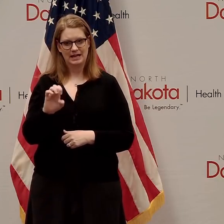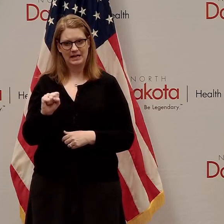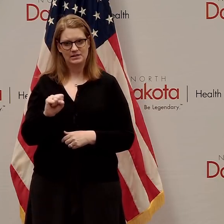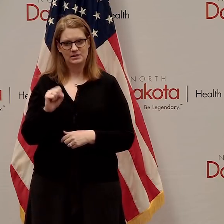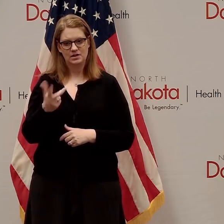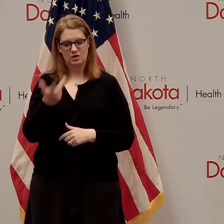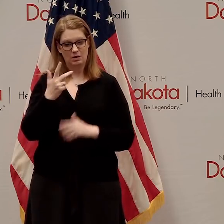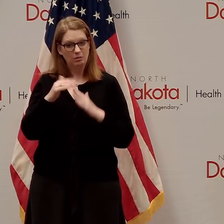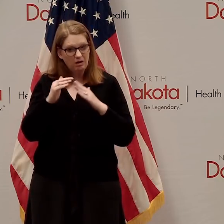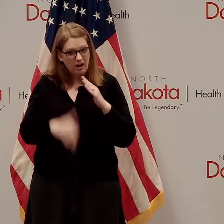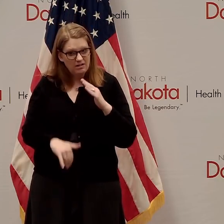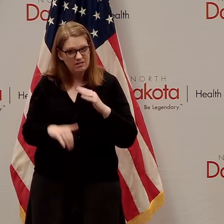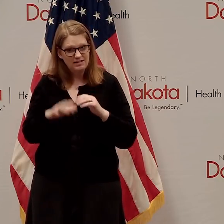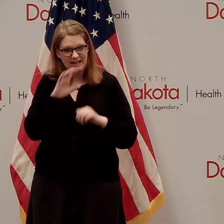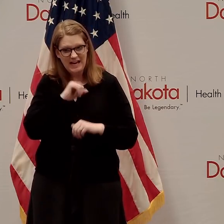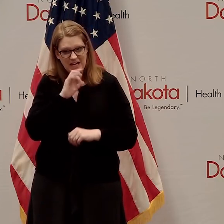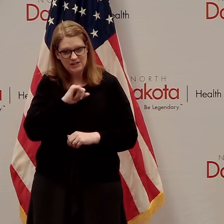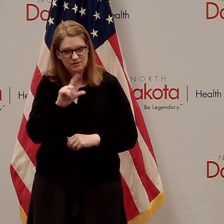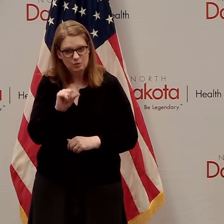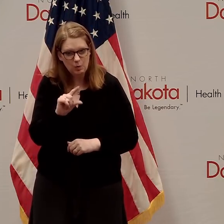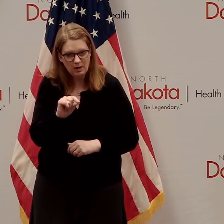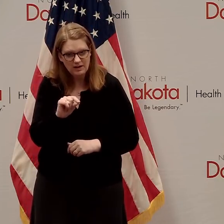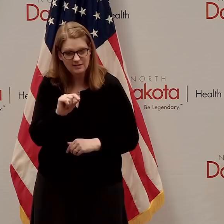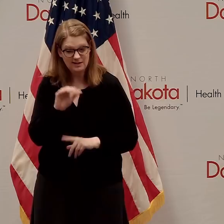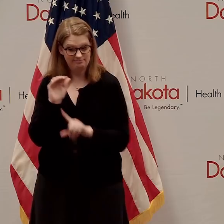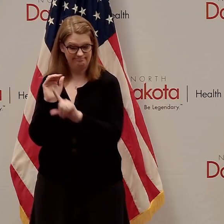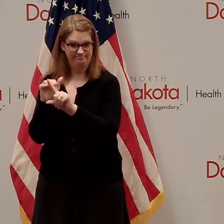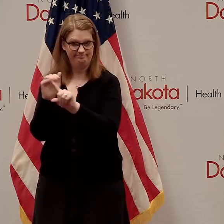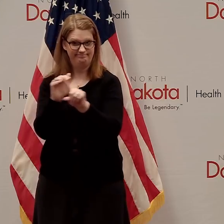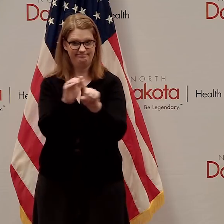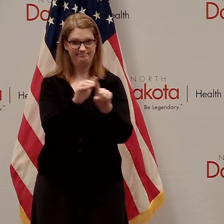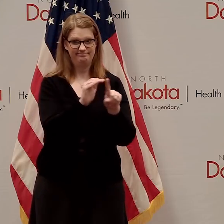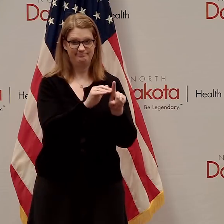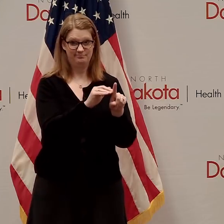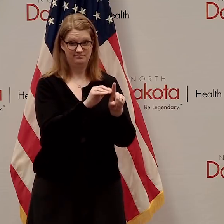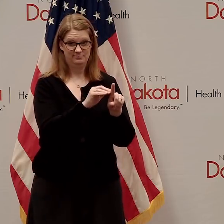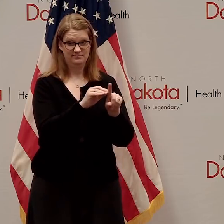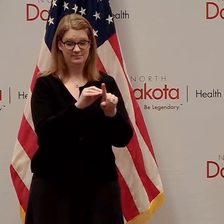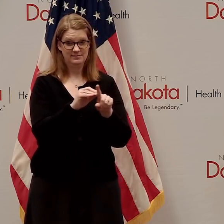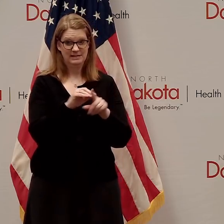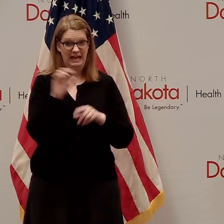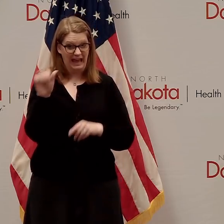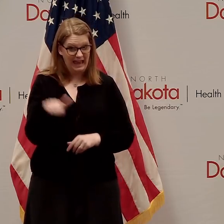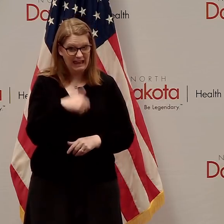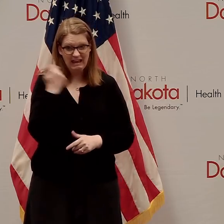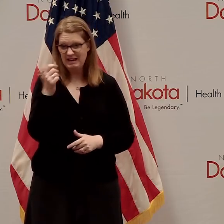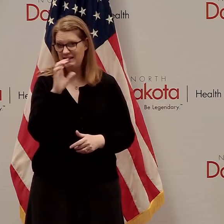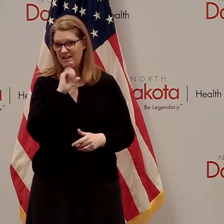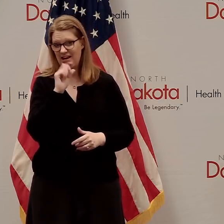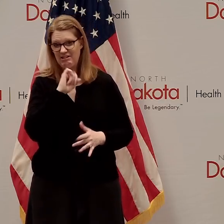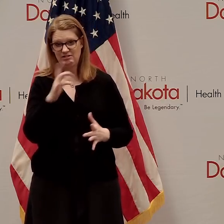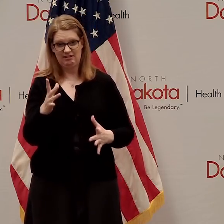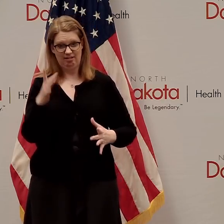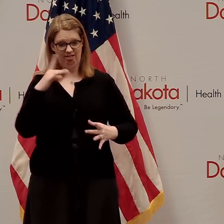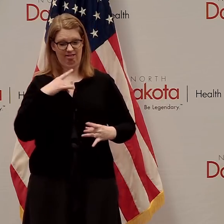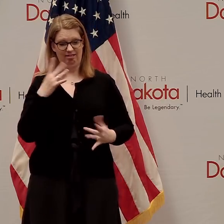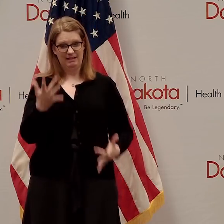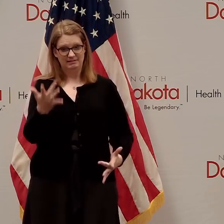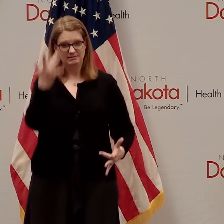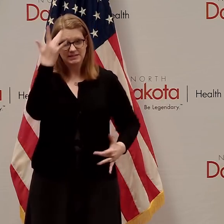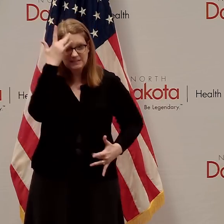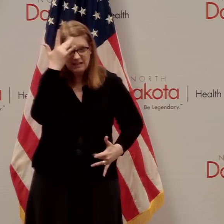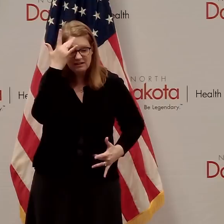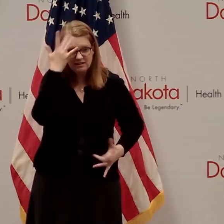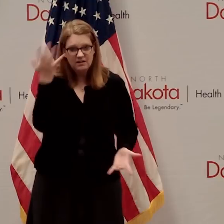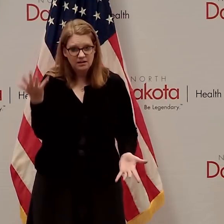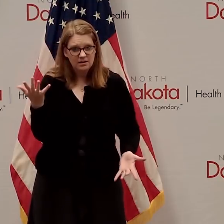of 20. As a reminder that any age can get this. There's obviously a greater